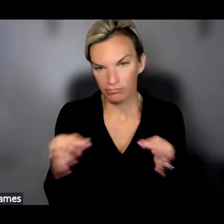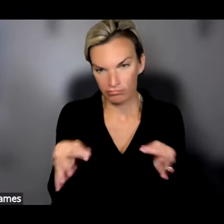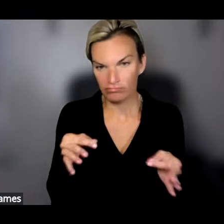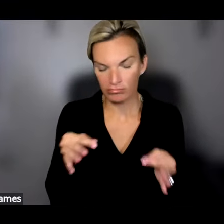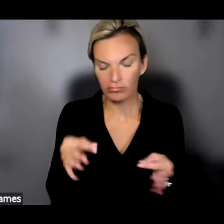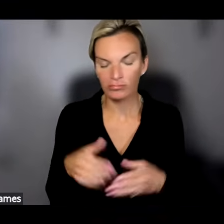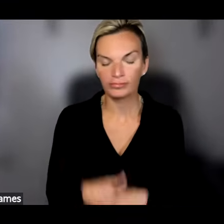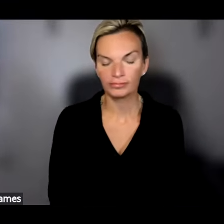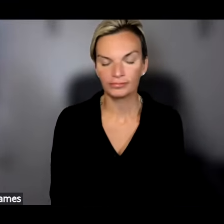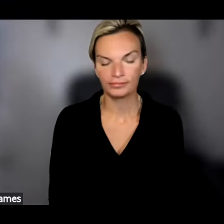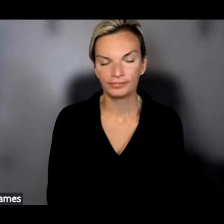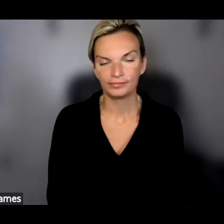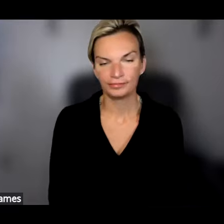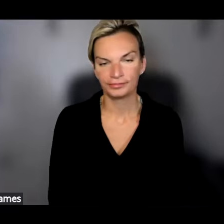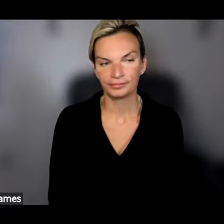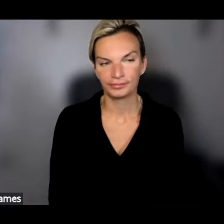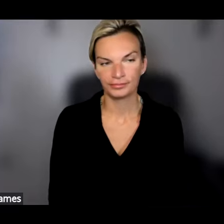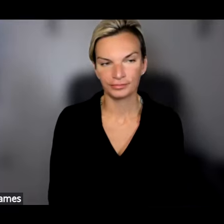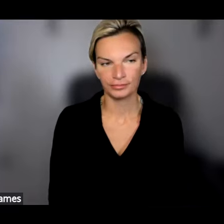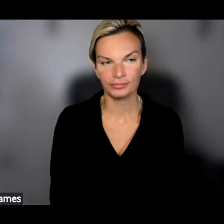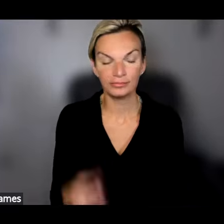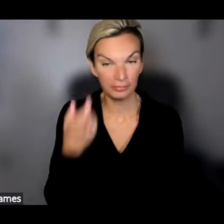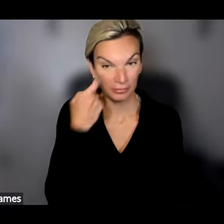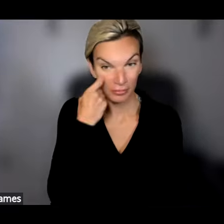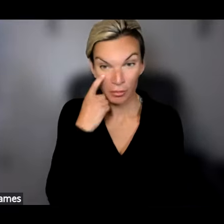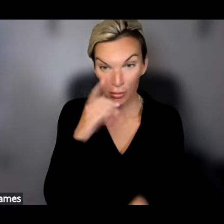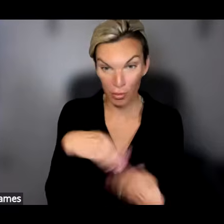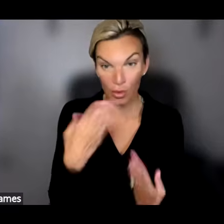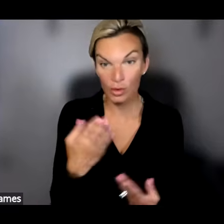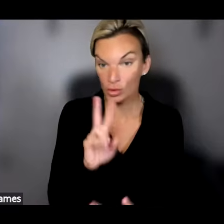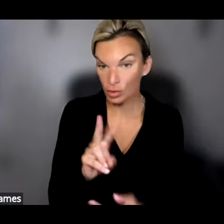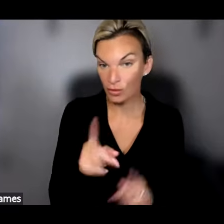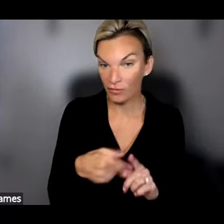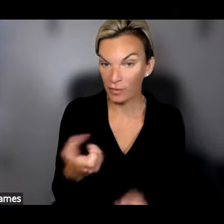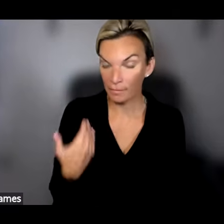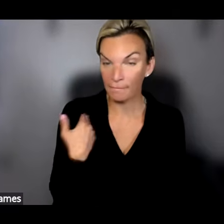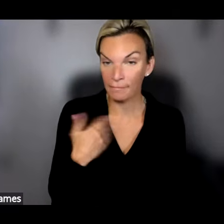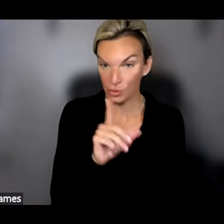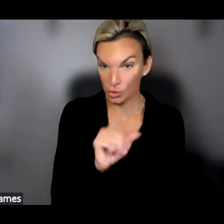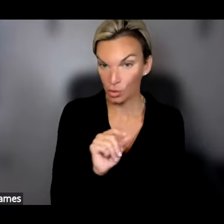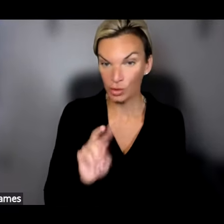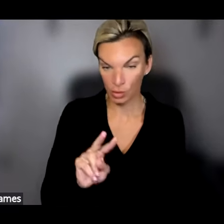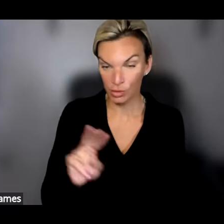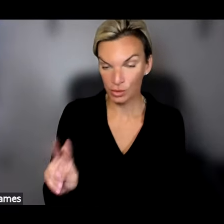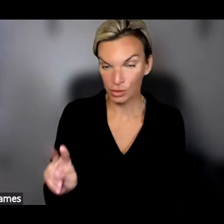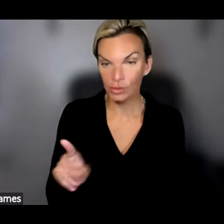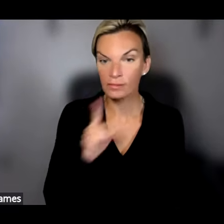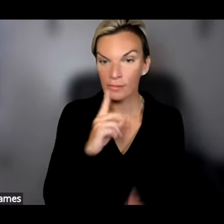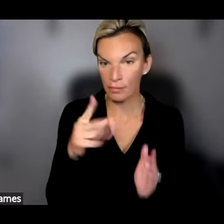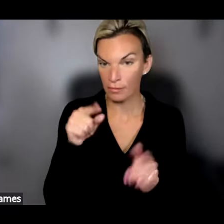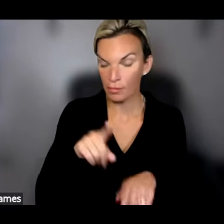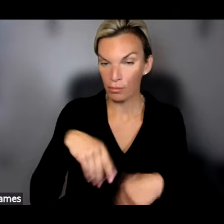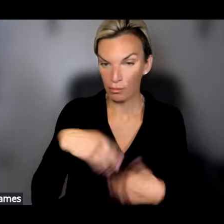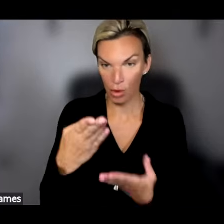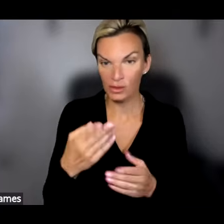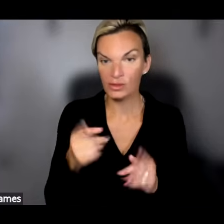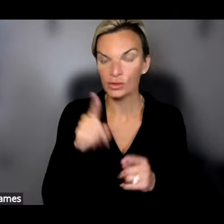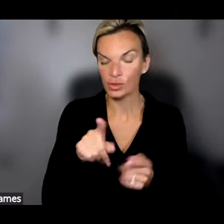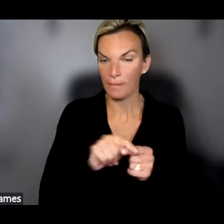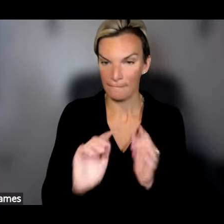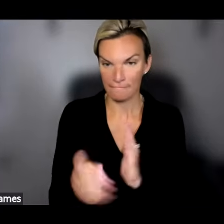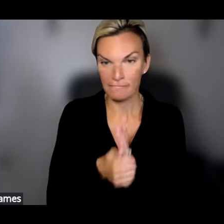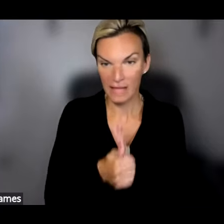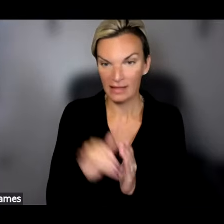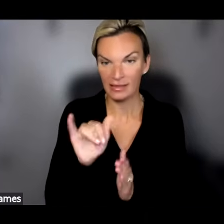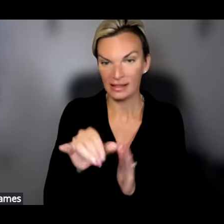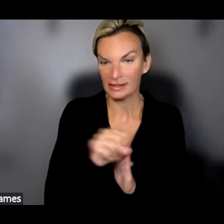recent Proposal 2 from 2022, which simply read, a proposal to amend the state constitution to add